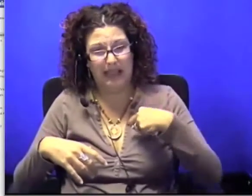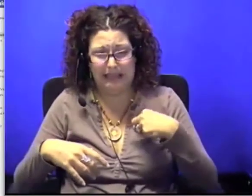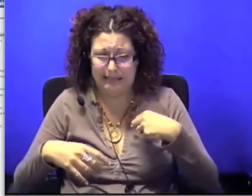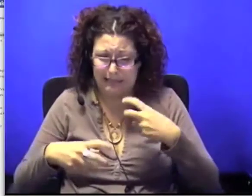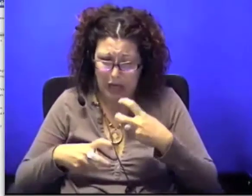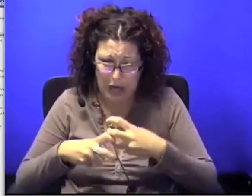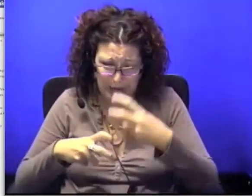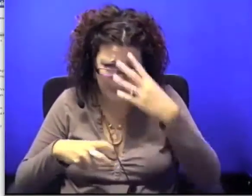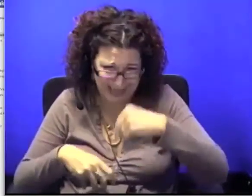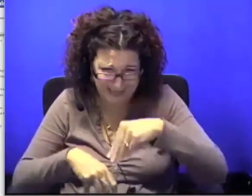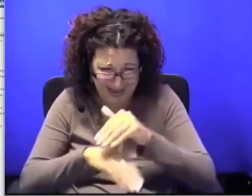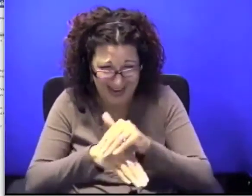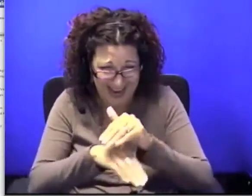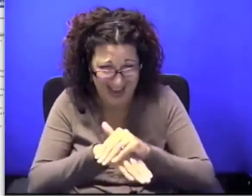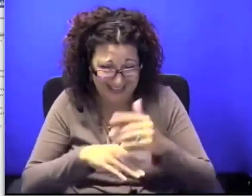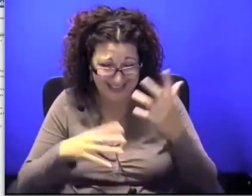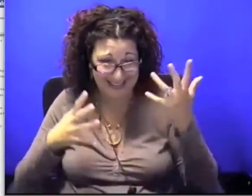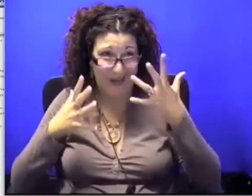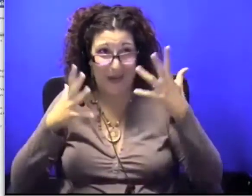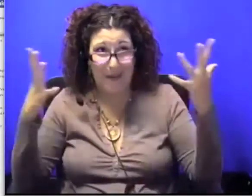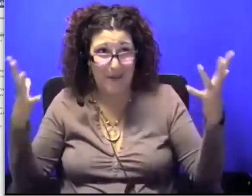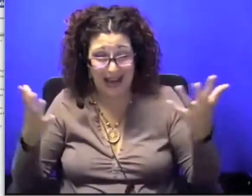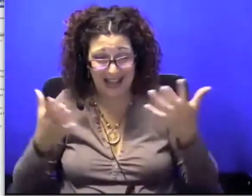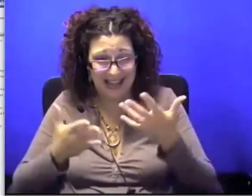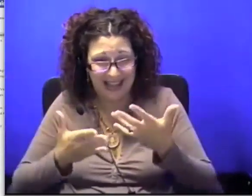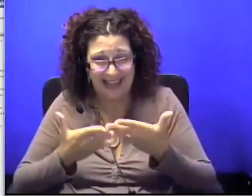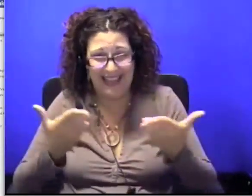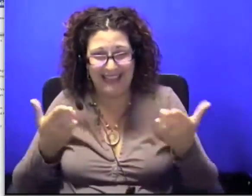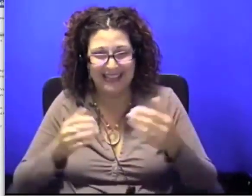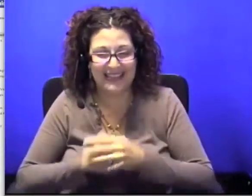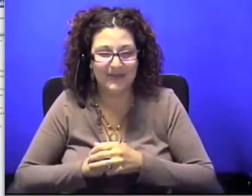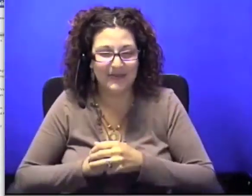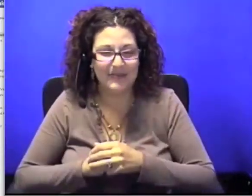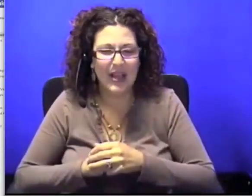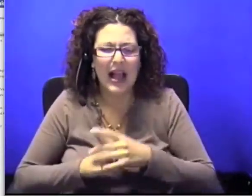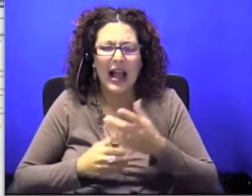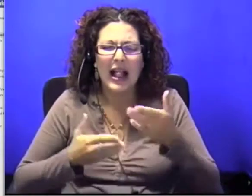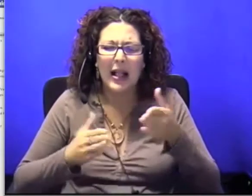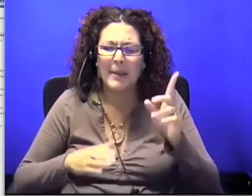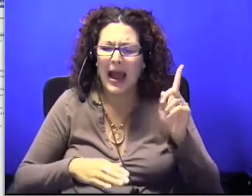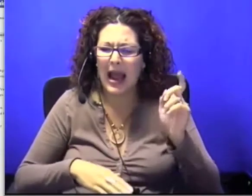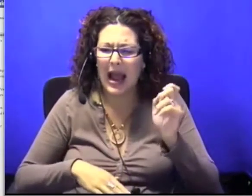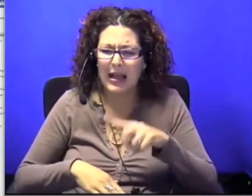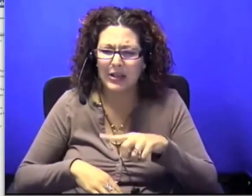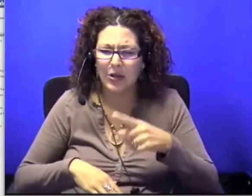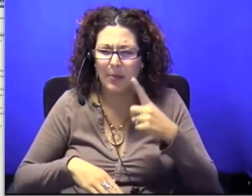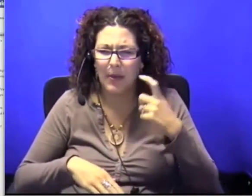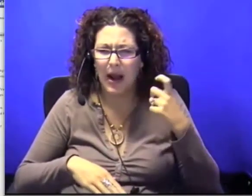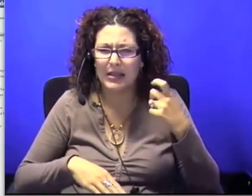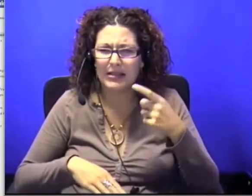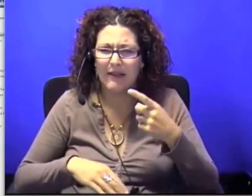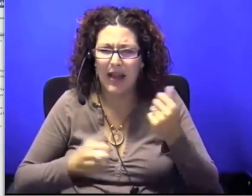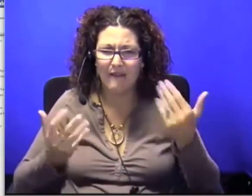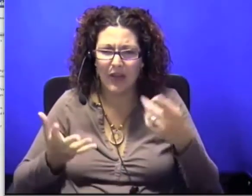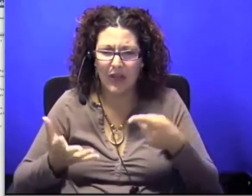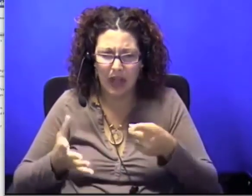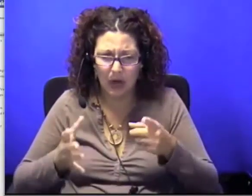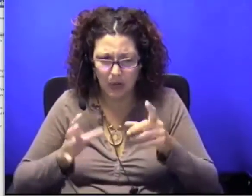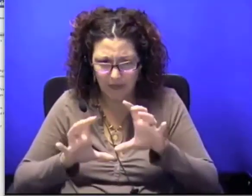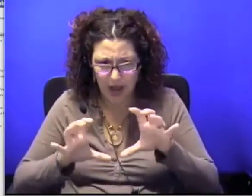it's hard to sleep at night. Let me ask you this one thing about, because of all that you've